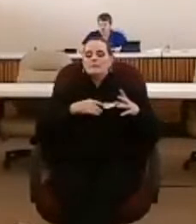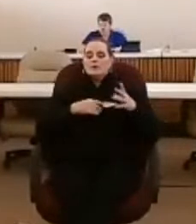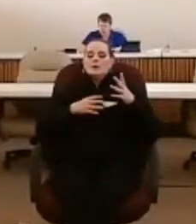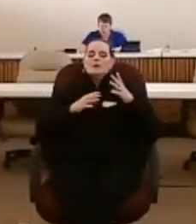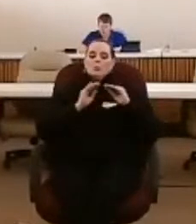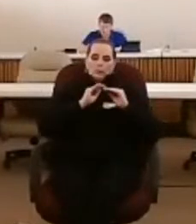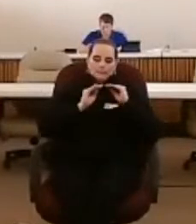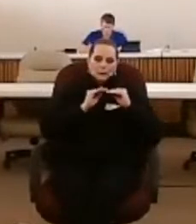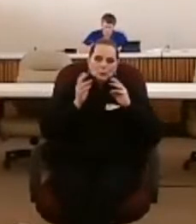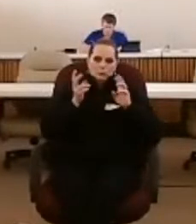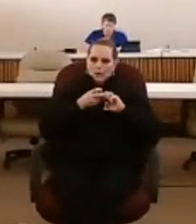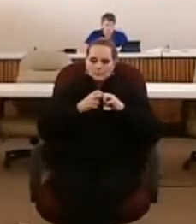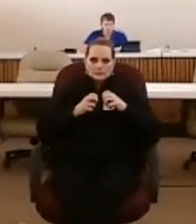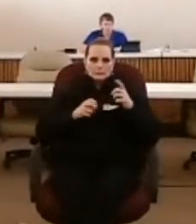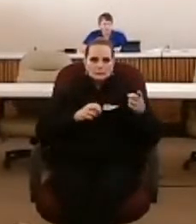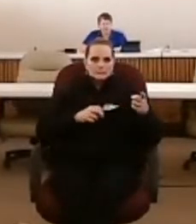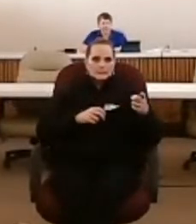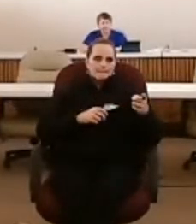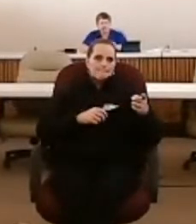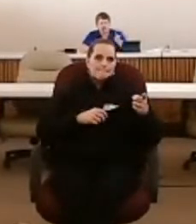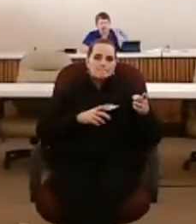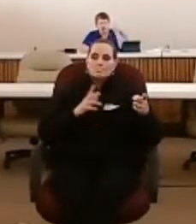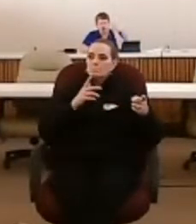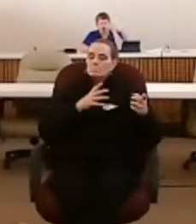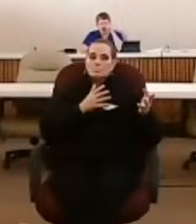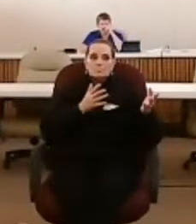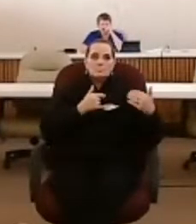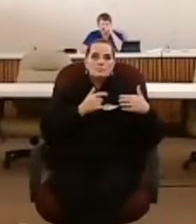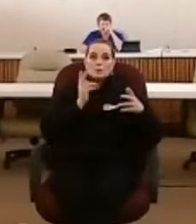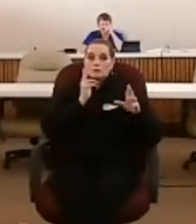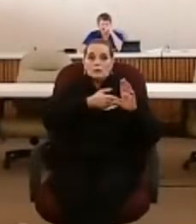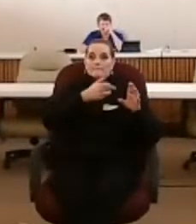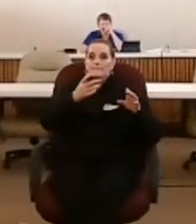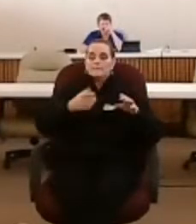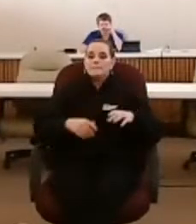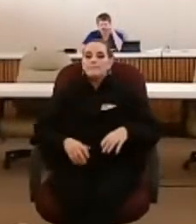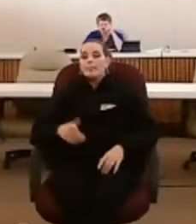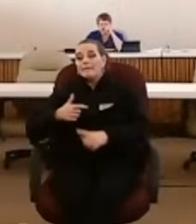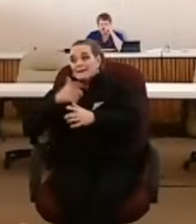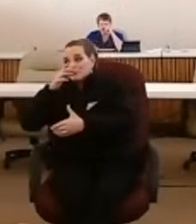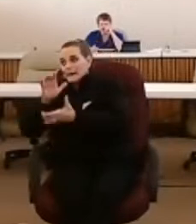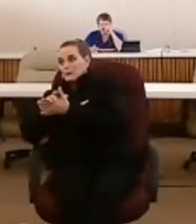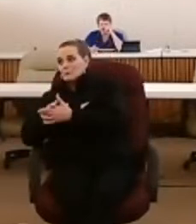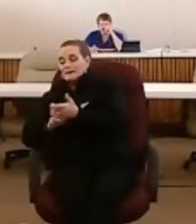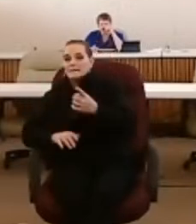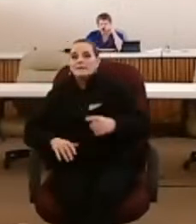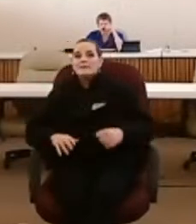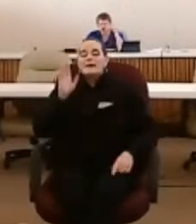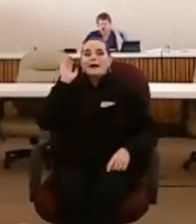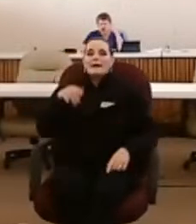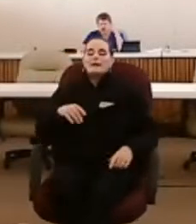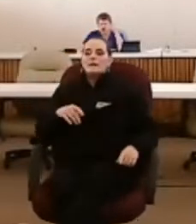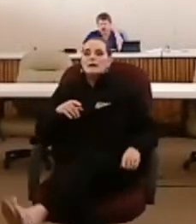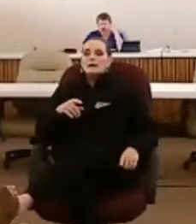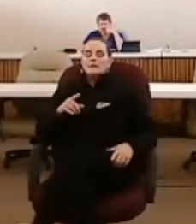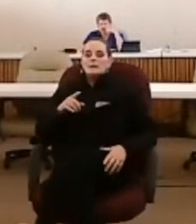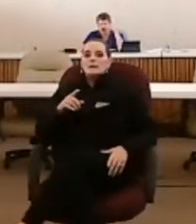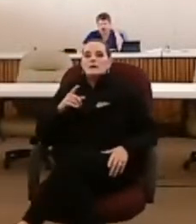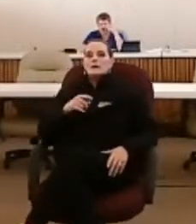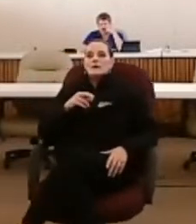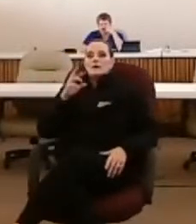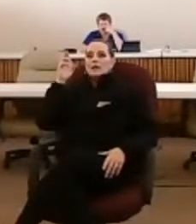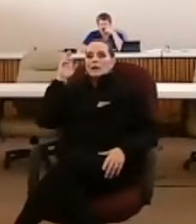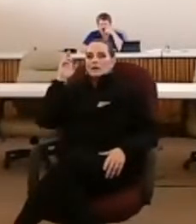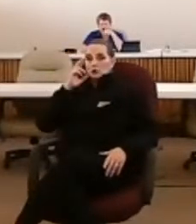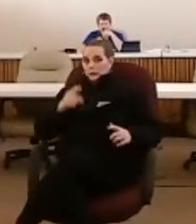say. Okay. Go ahead. You can just join her. That's my husband. I assume. Jerome. And because you're in the same pod,